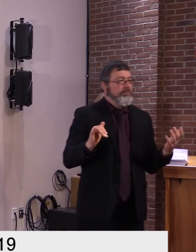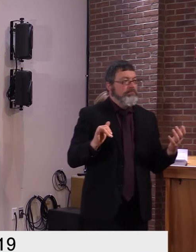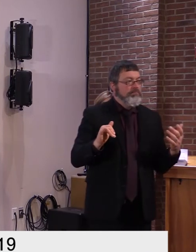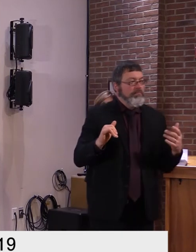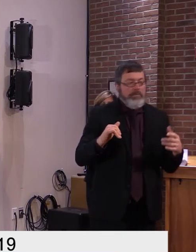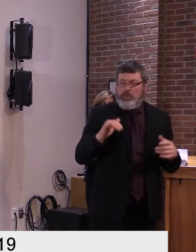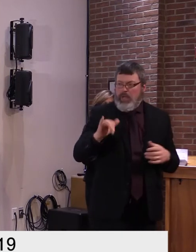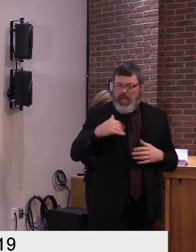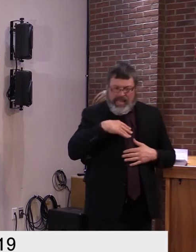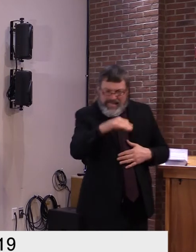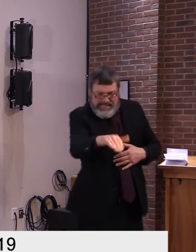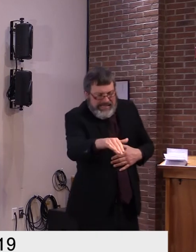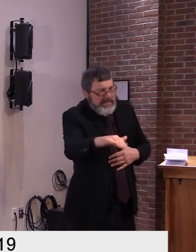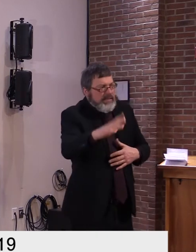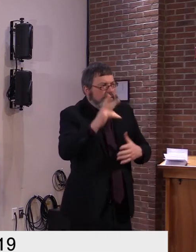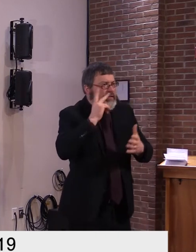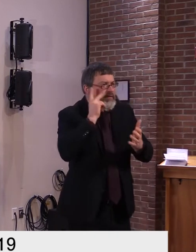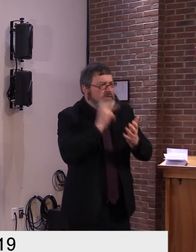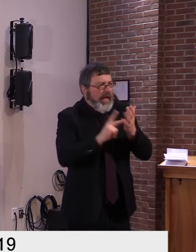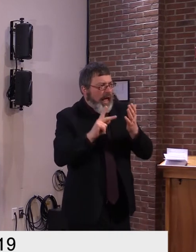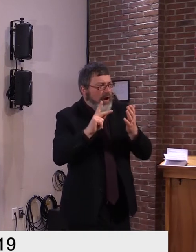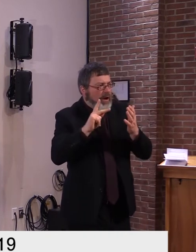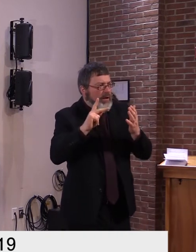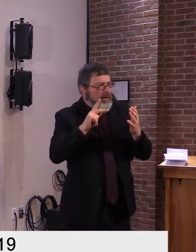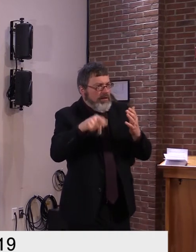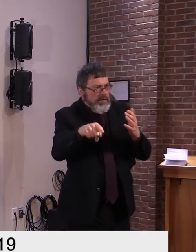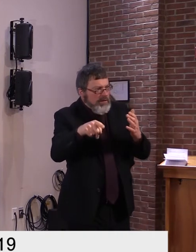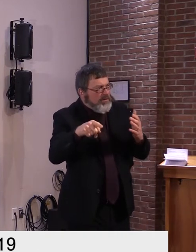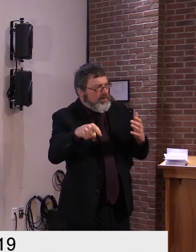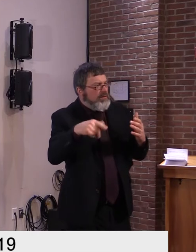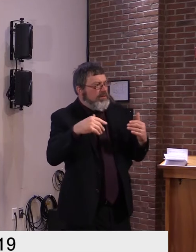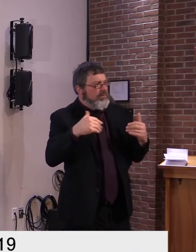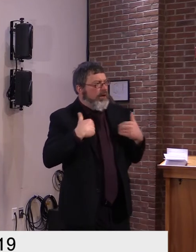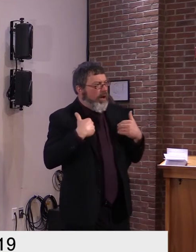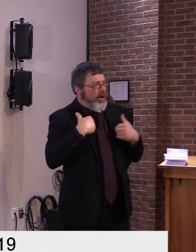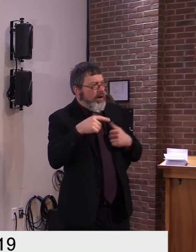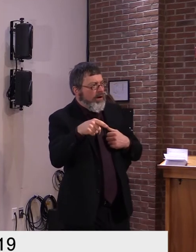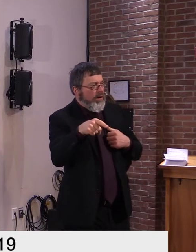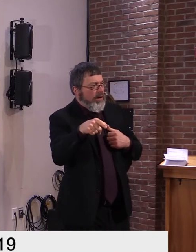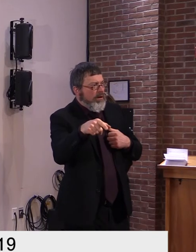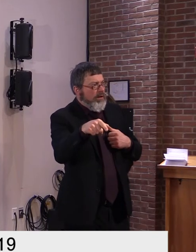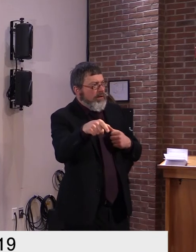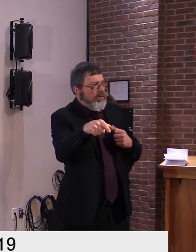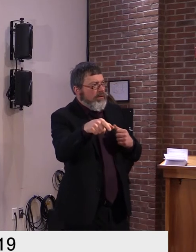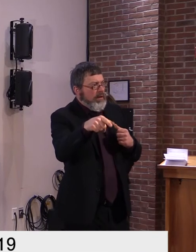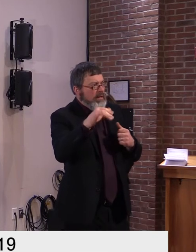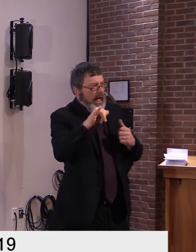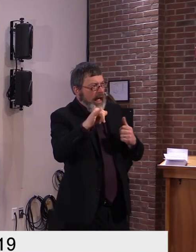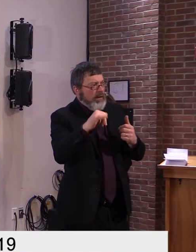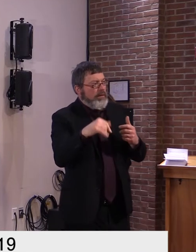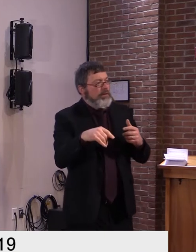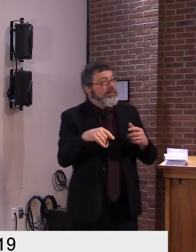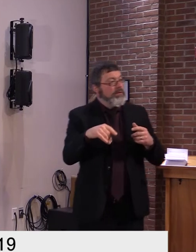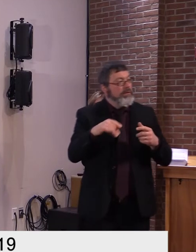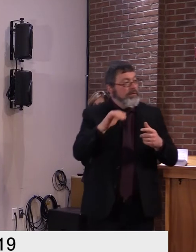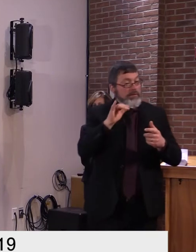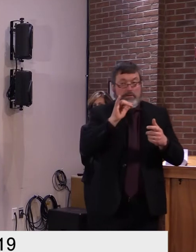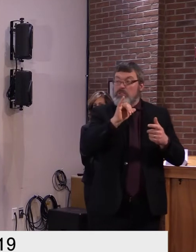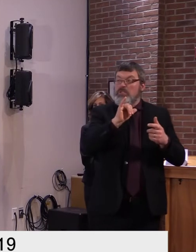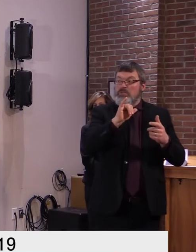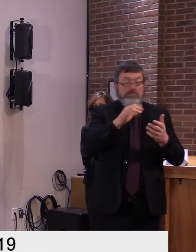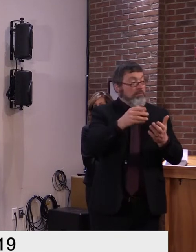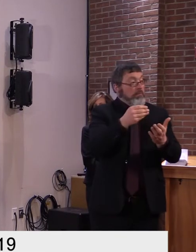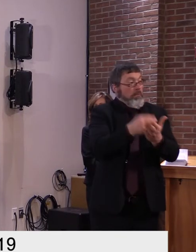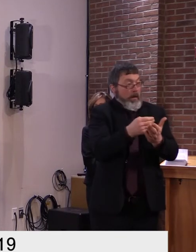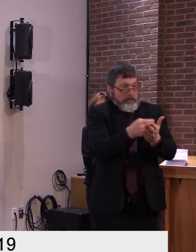The revenue numbers just came in, and she sounded in the press release that she was hedging her bets a little bit on